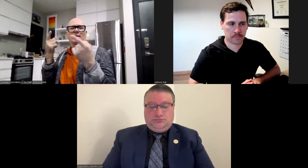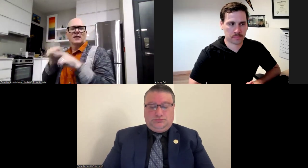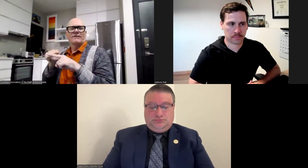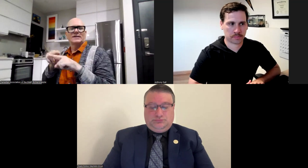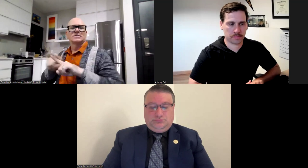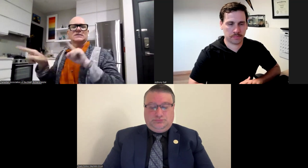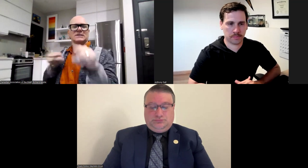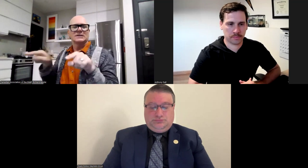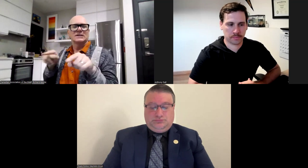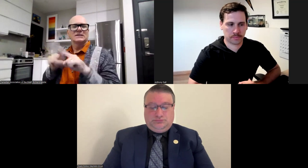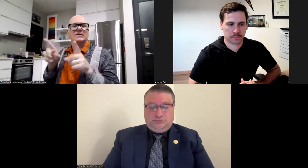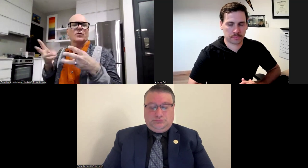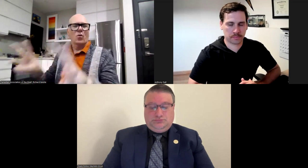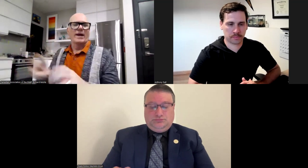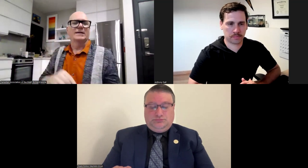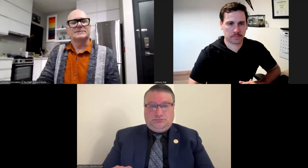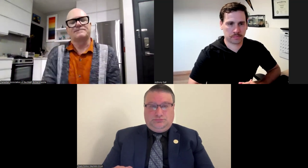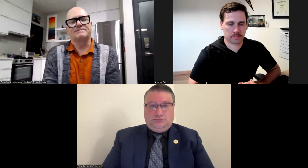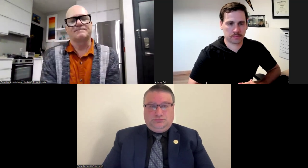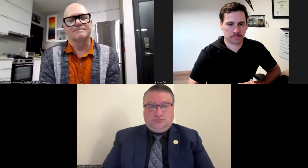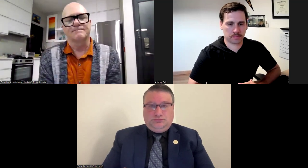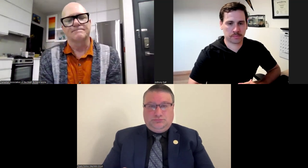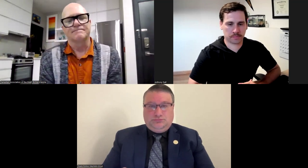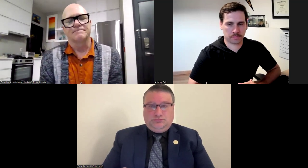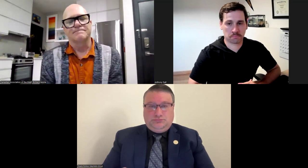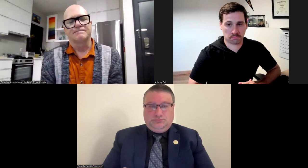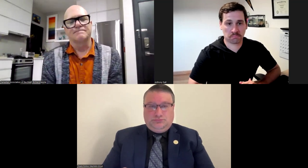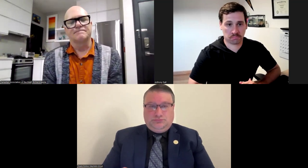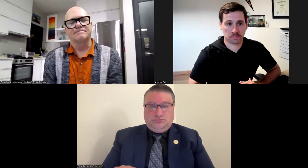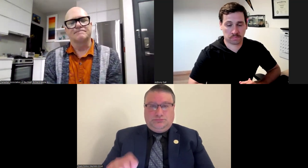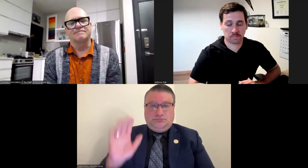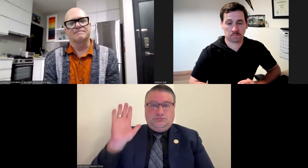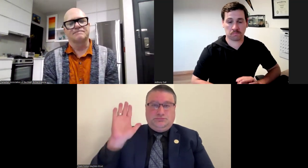on the Rights of Deaf Children, and how that would be different and what that process really looked like.